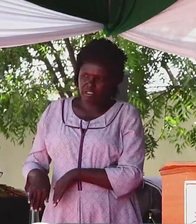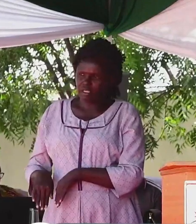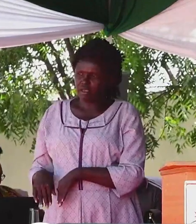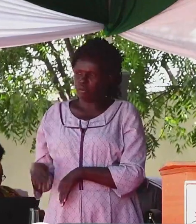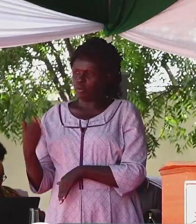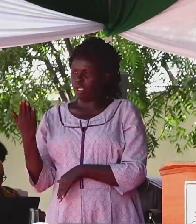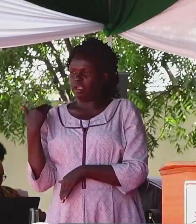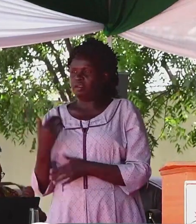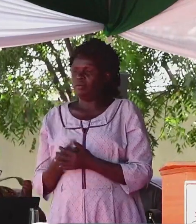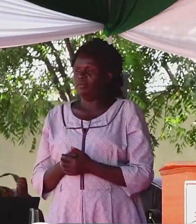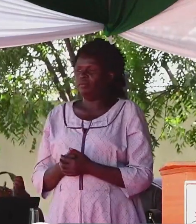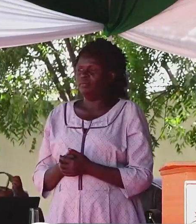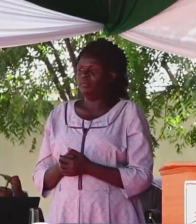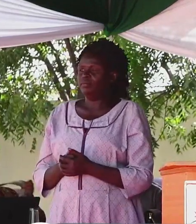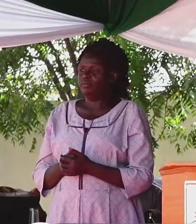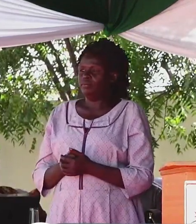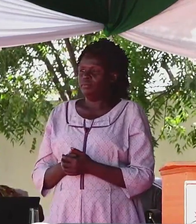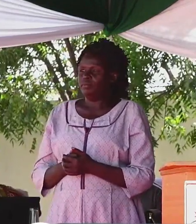behind.